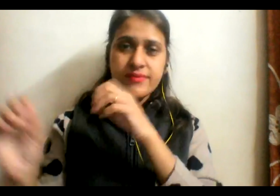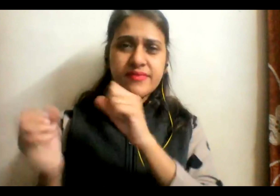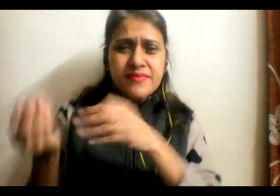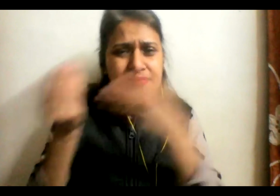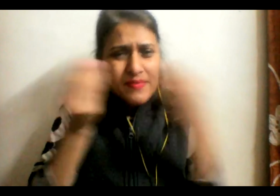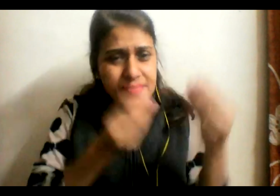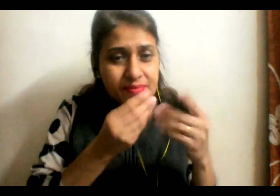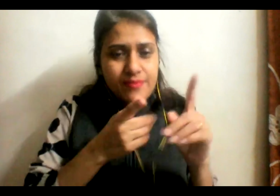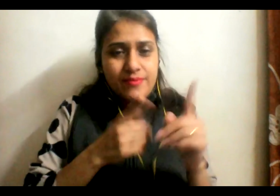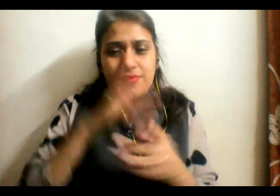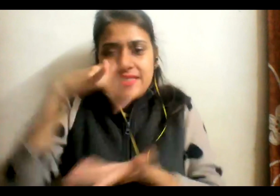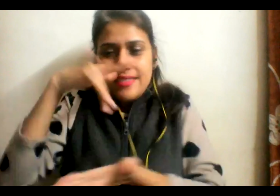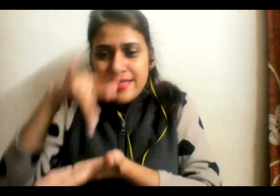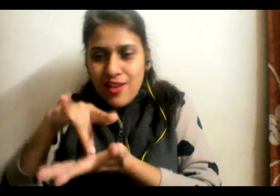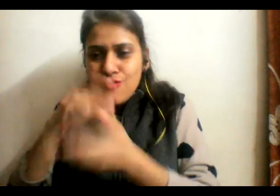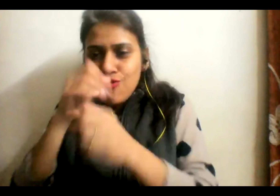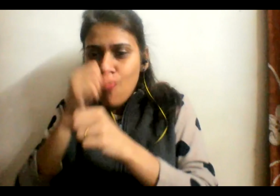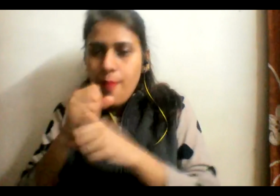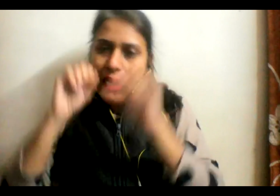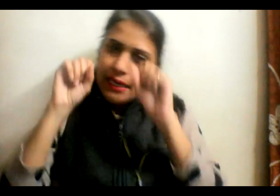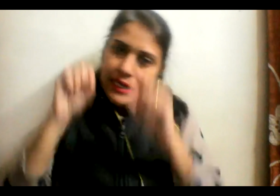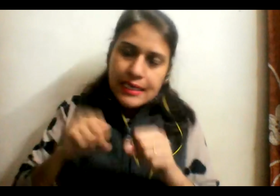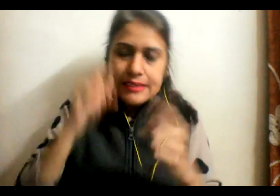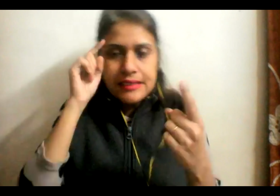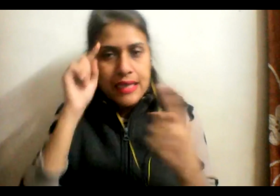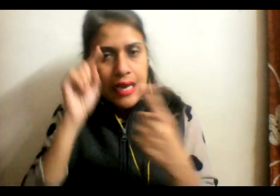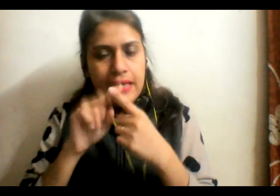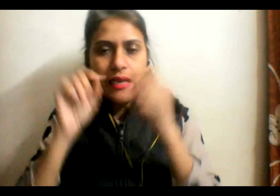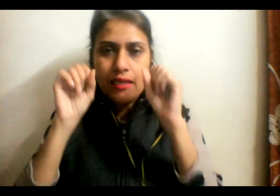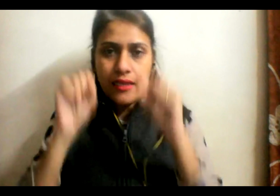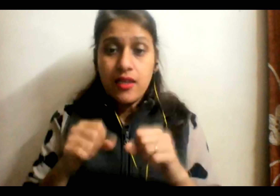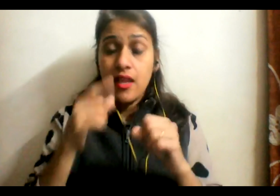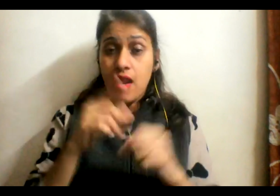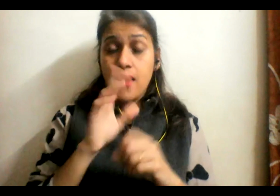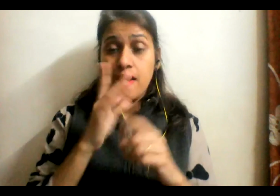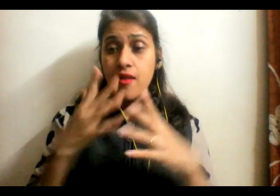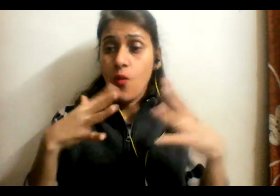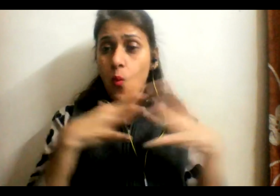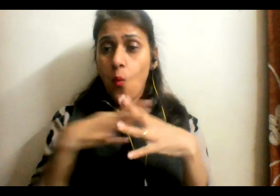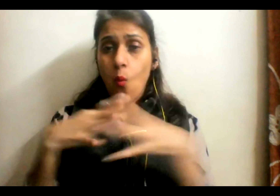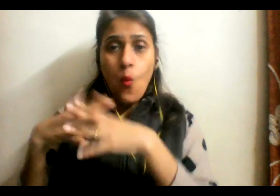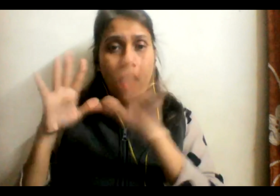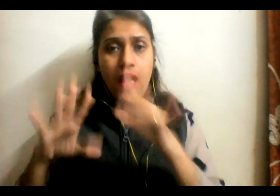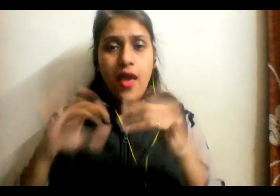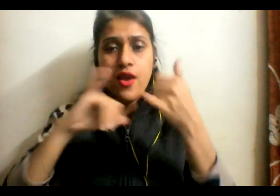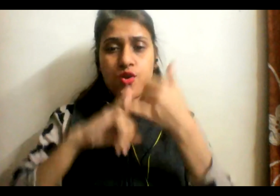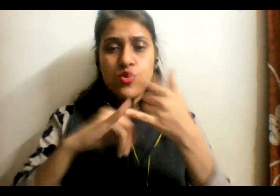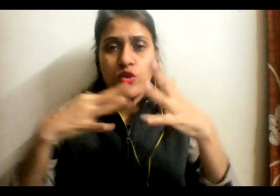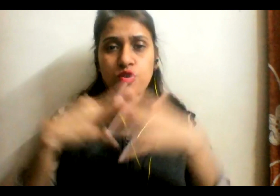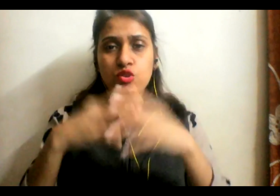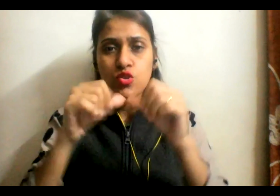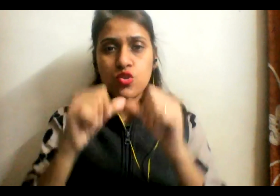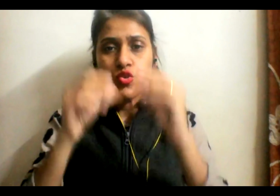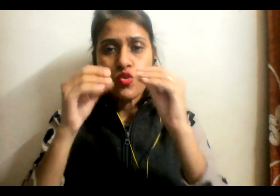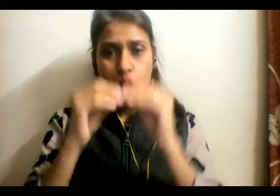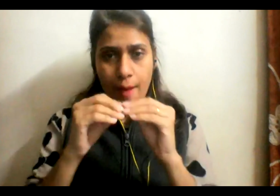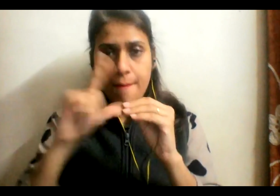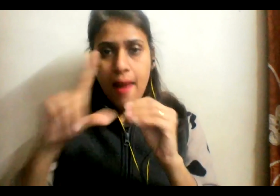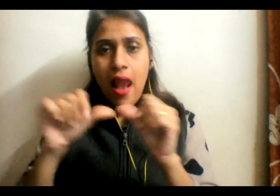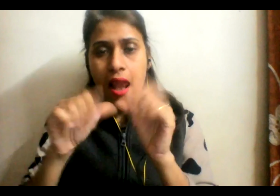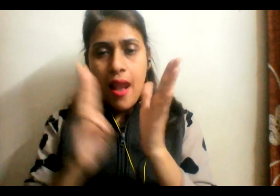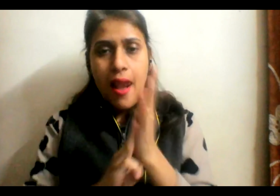this purpose, the government of India has already created a website called Swavalamban, and on which any person from any part